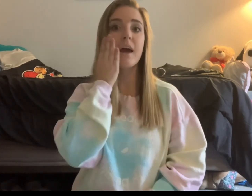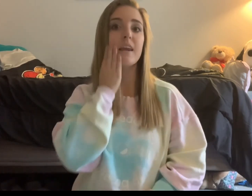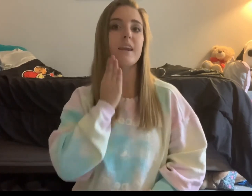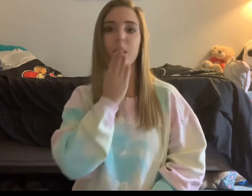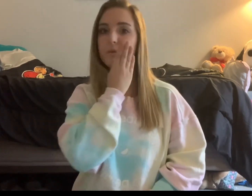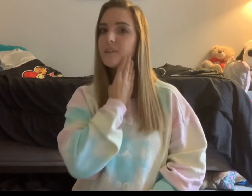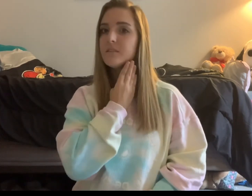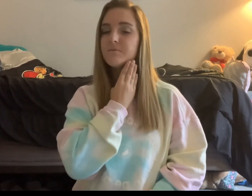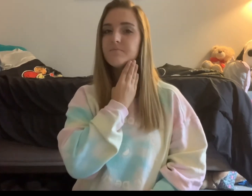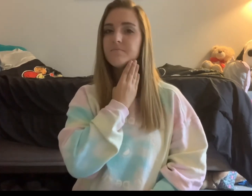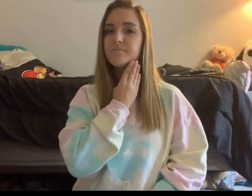Napkin,